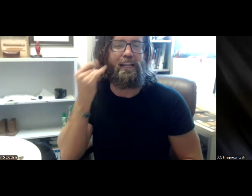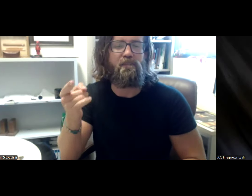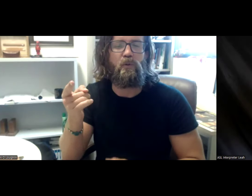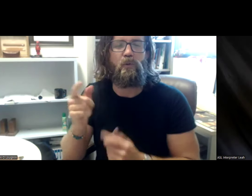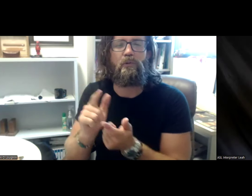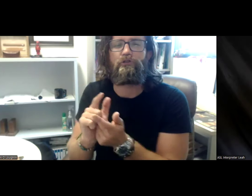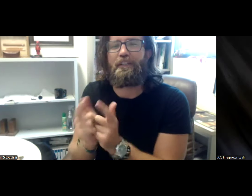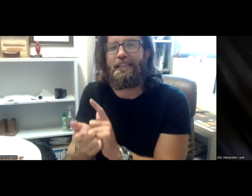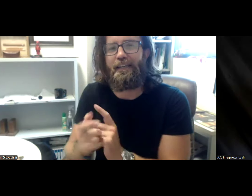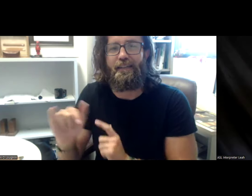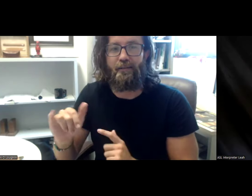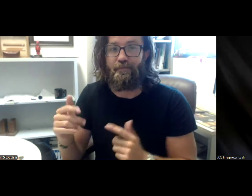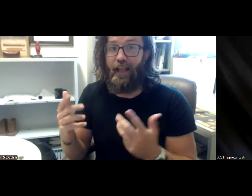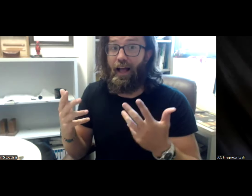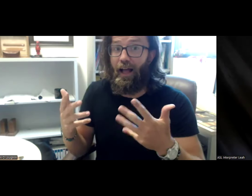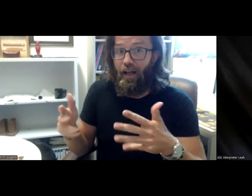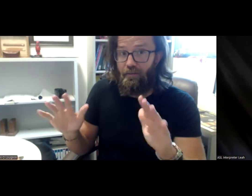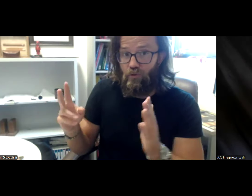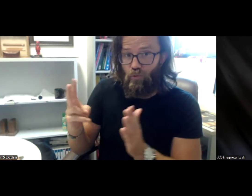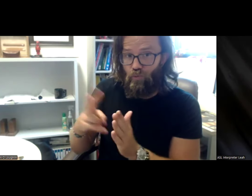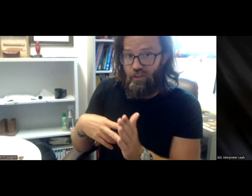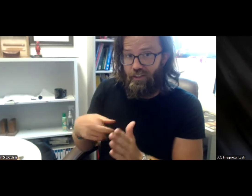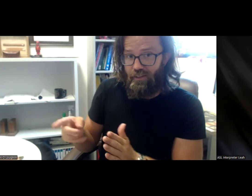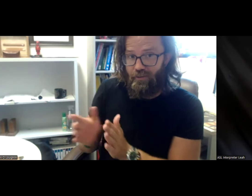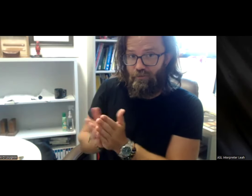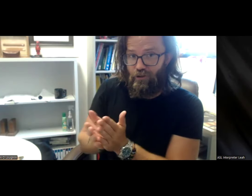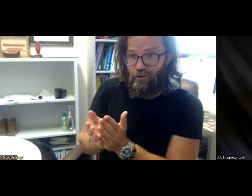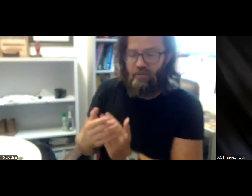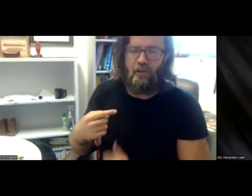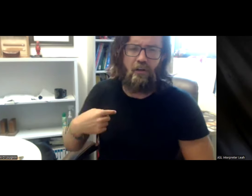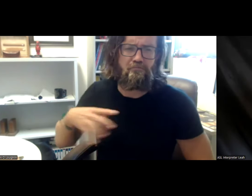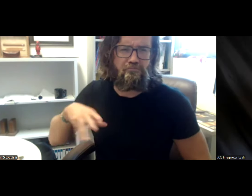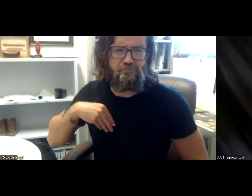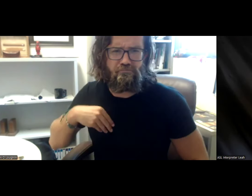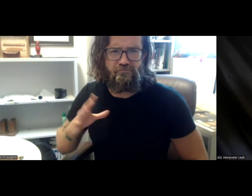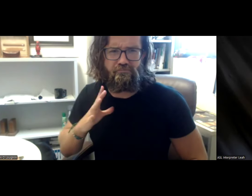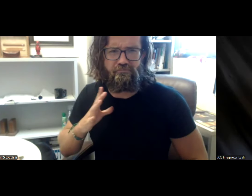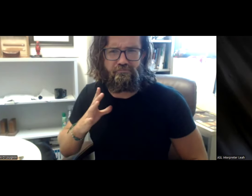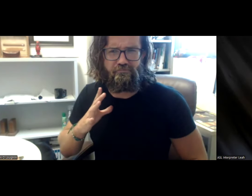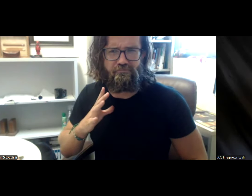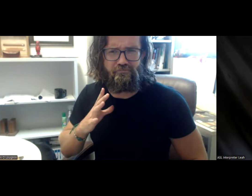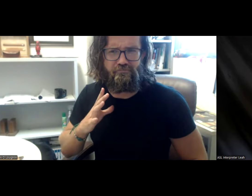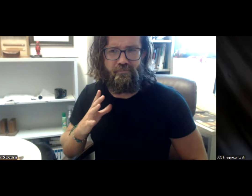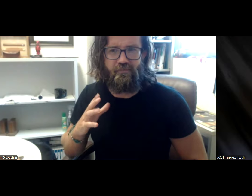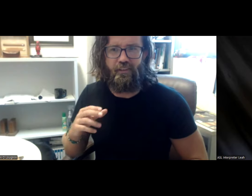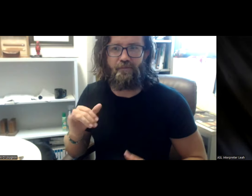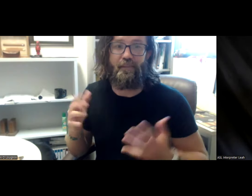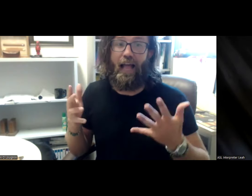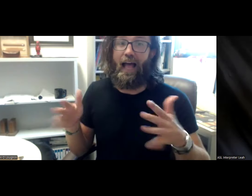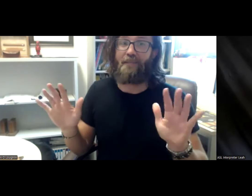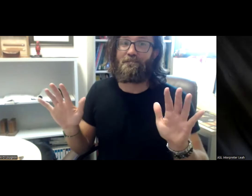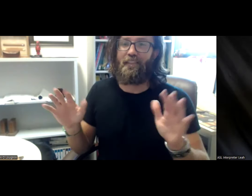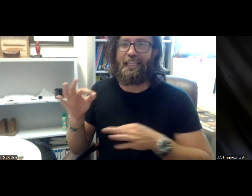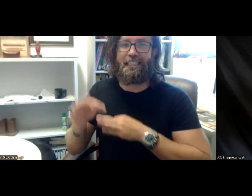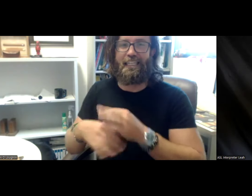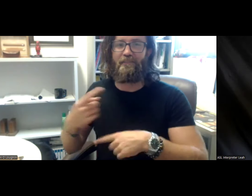he asks, have you read this book? And how you translate it would be finish read book